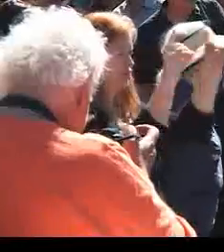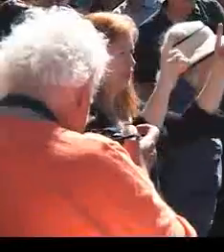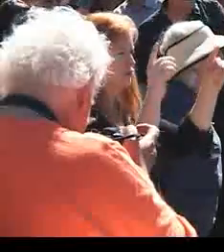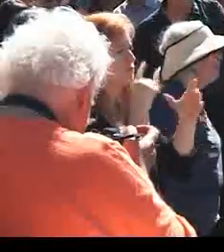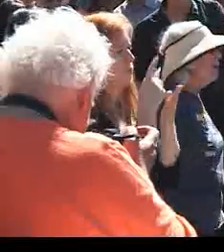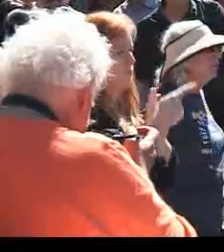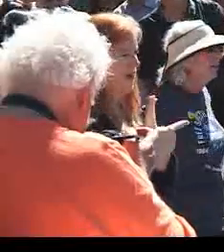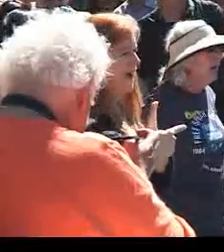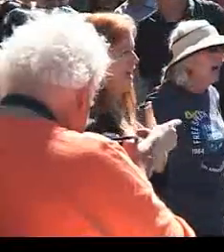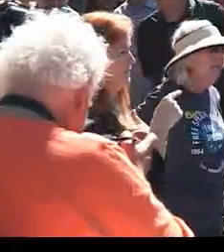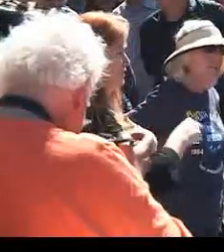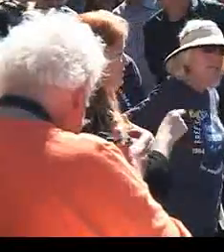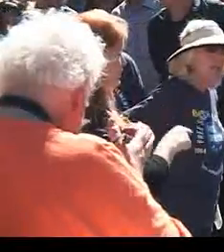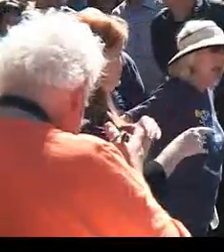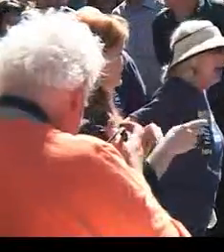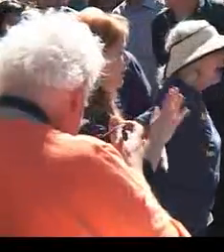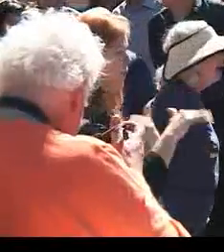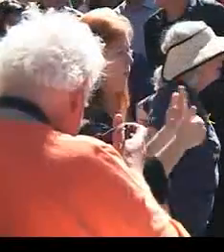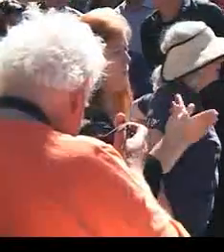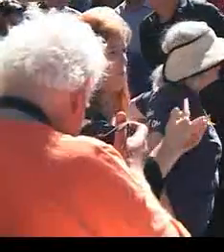program. She spent her life